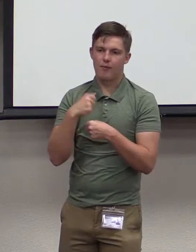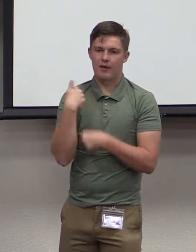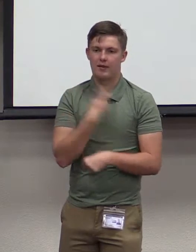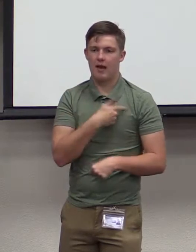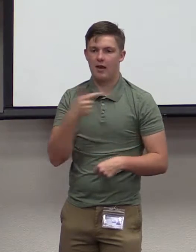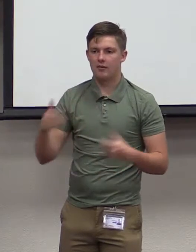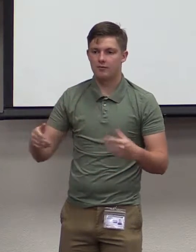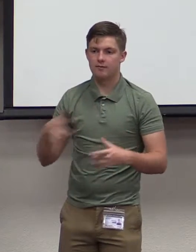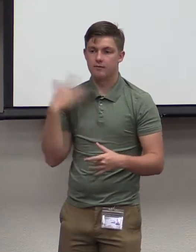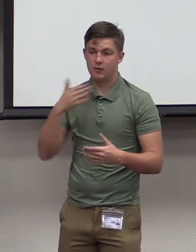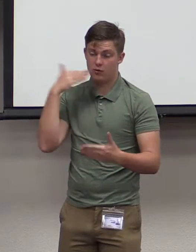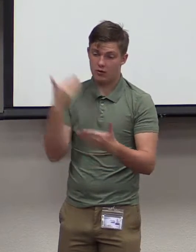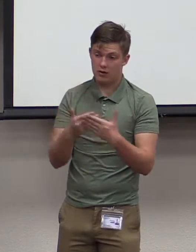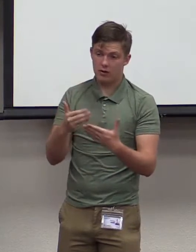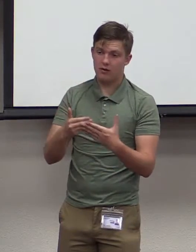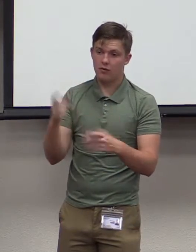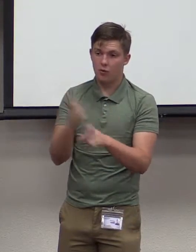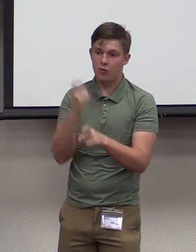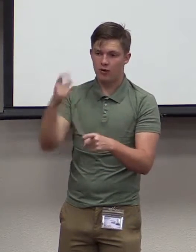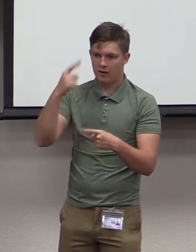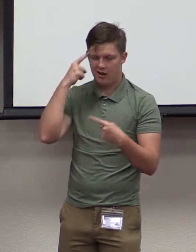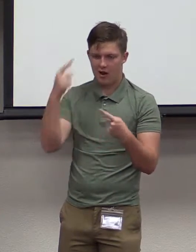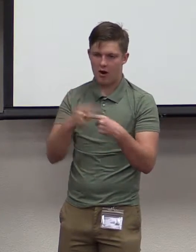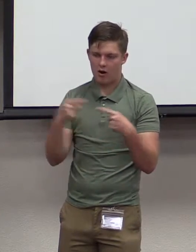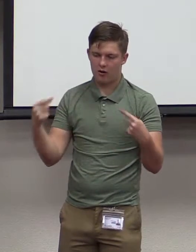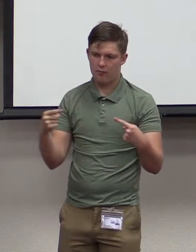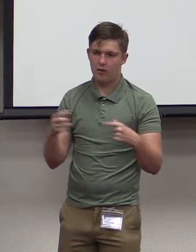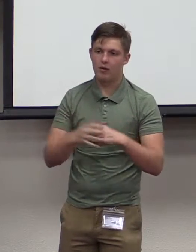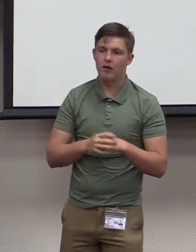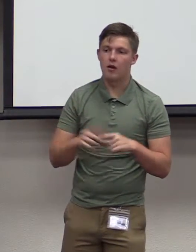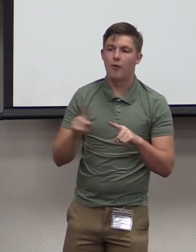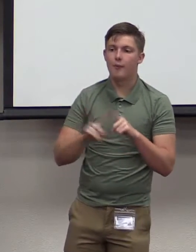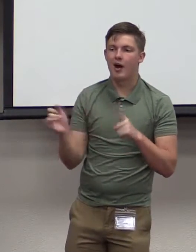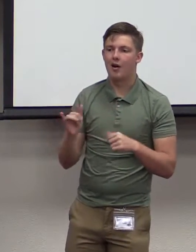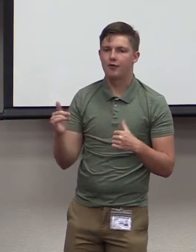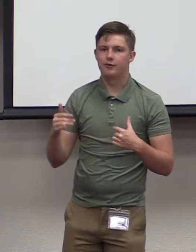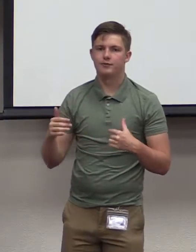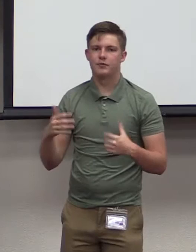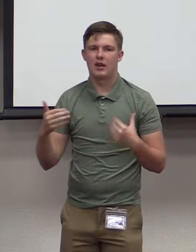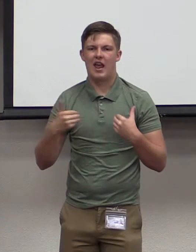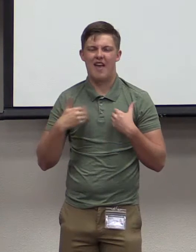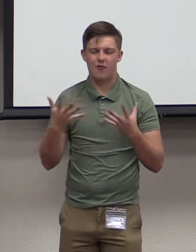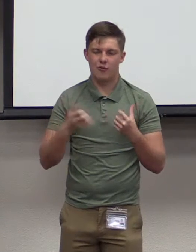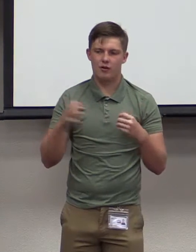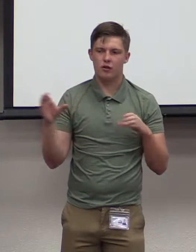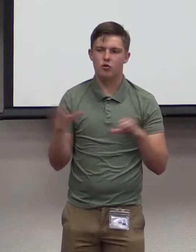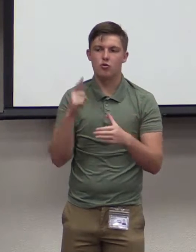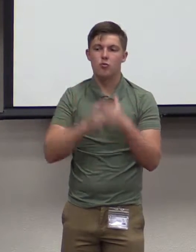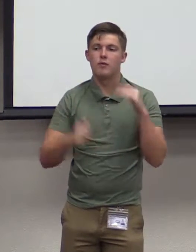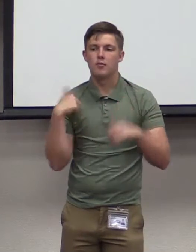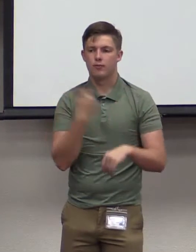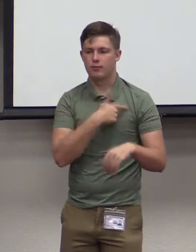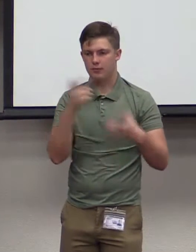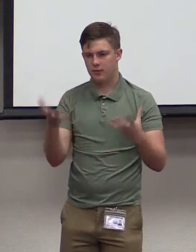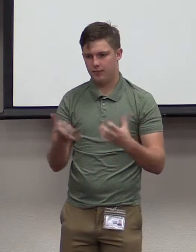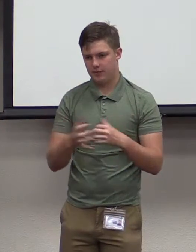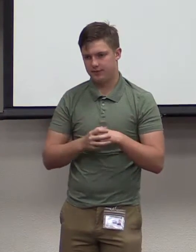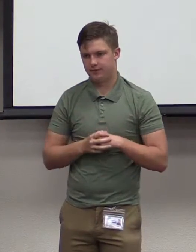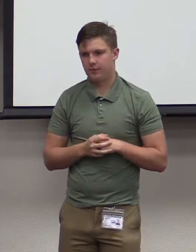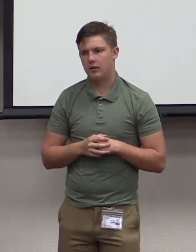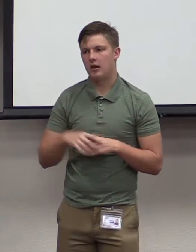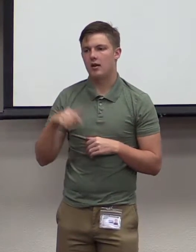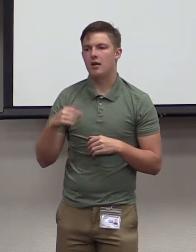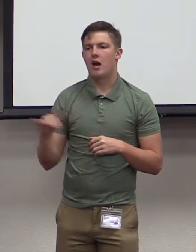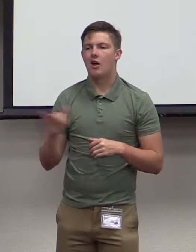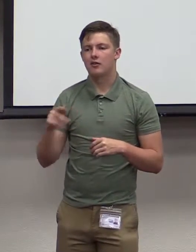good to win arguments, there's also this desire inside of us to do what we choose to do. And finally, James is saying that there's